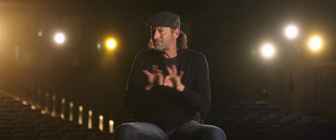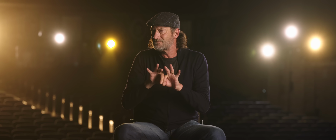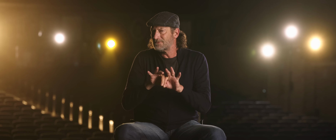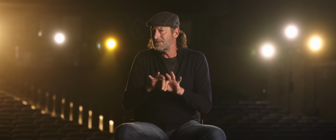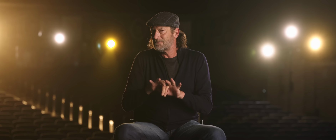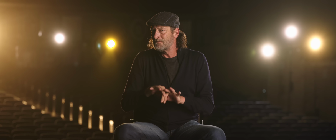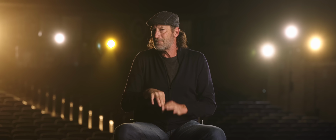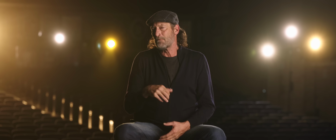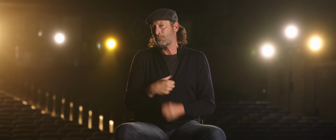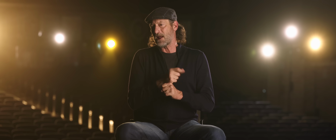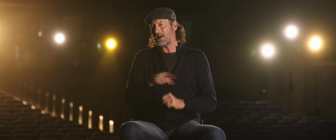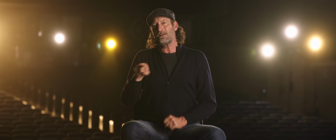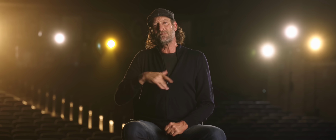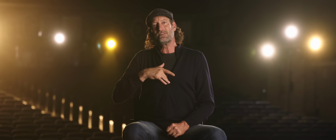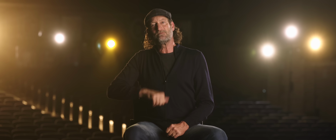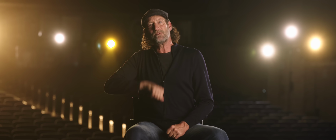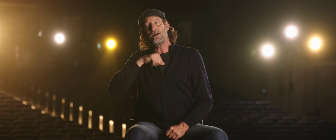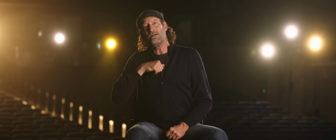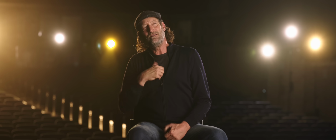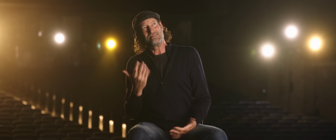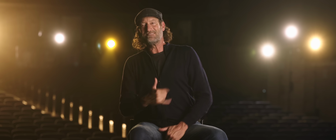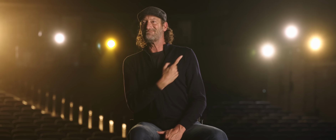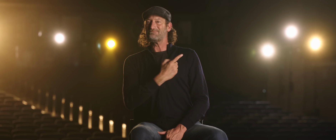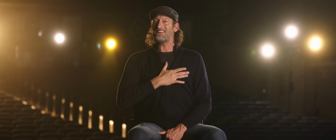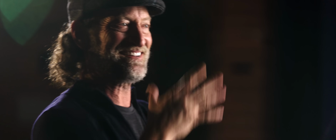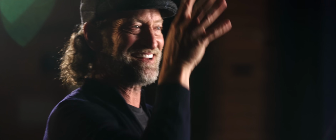And it's important because that makes them feel proud. You want them to say, hey, that's my dad.